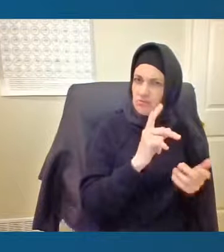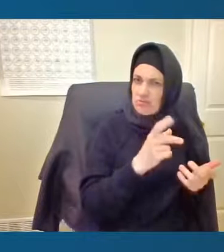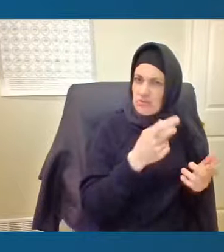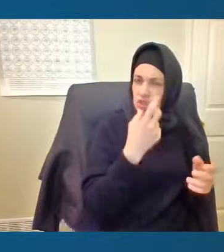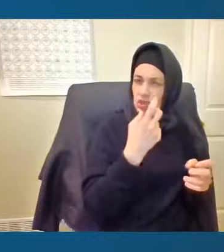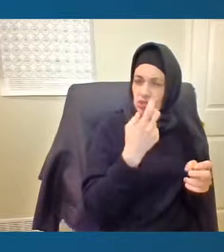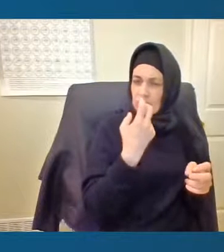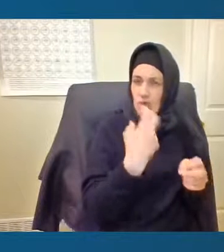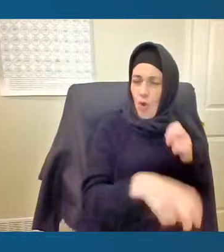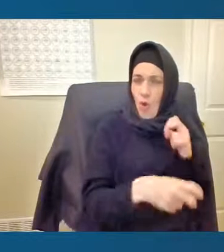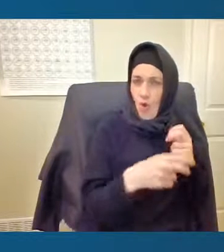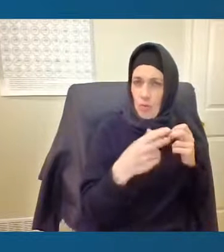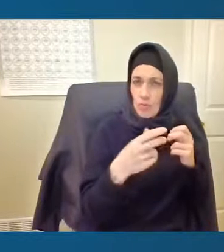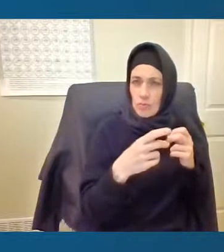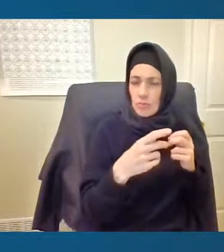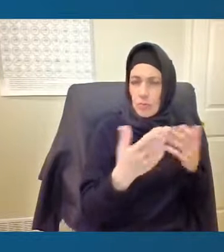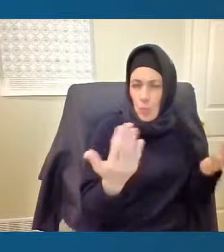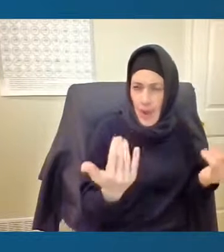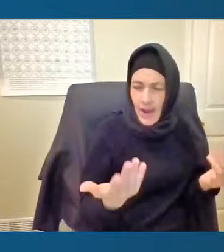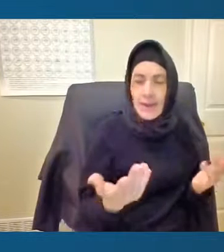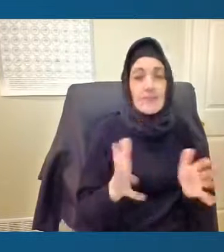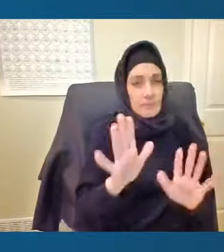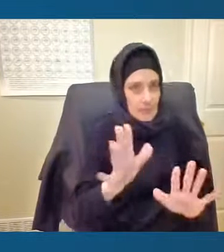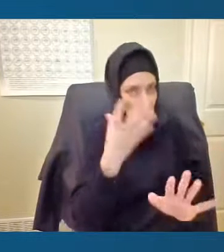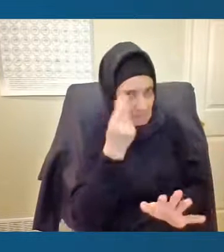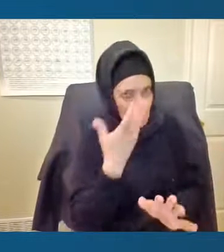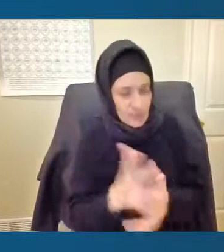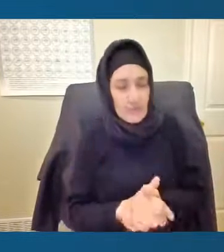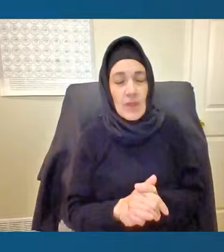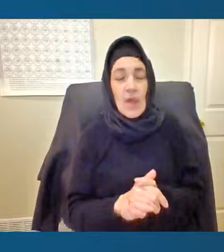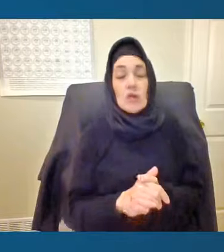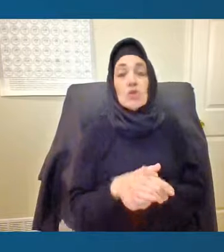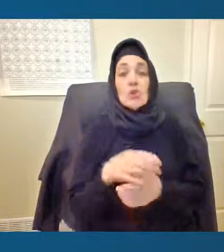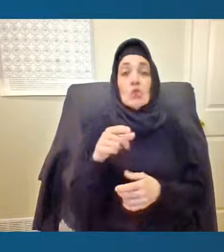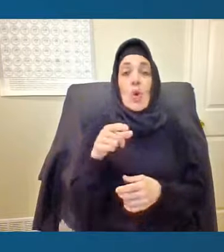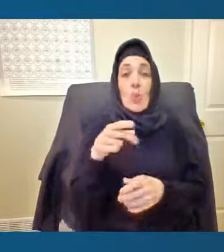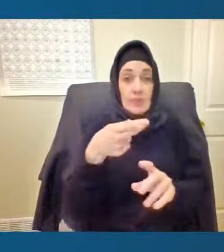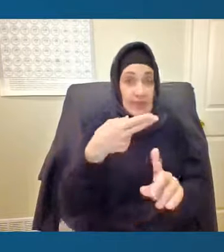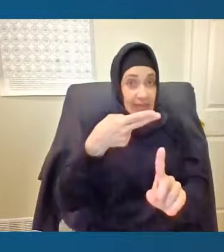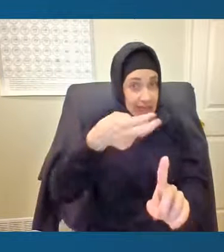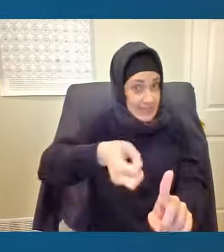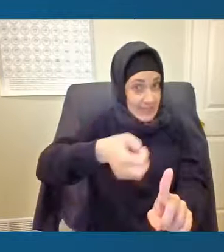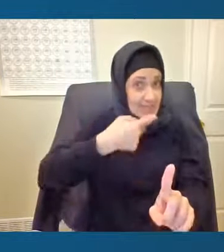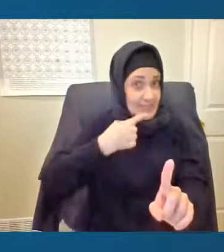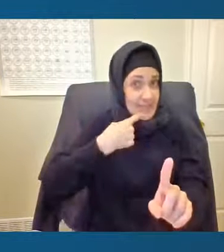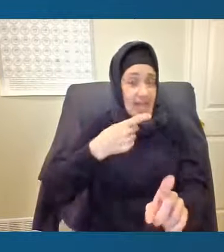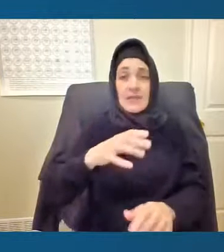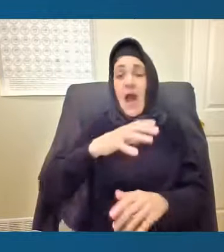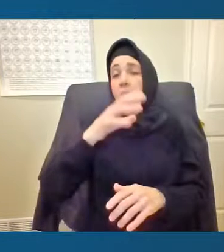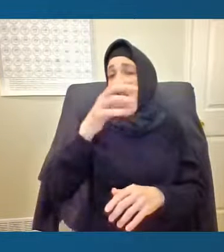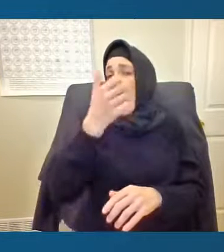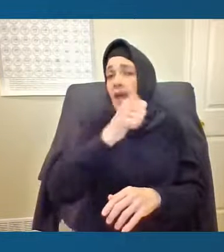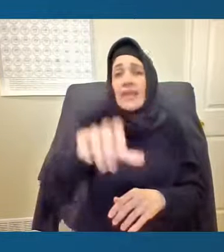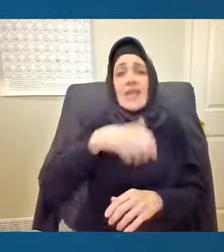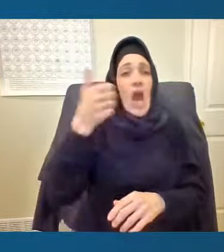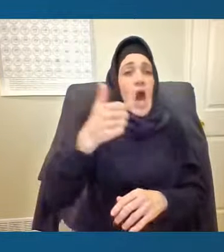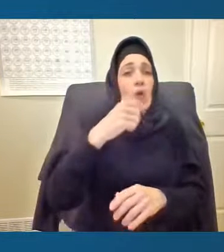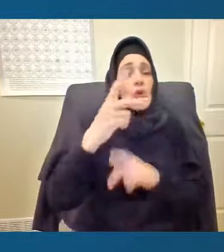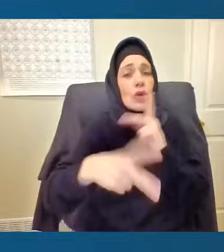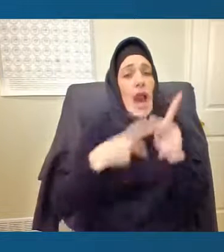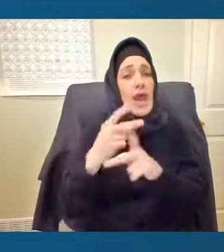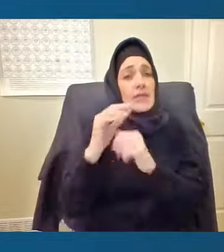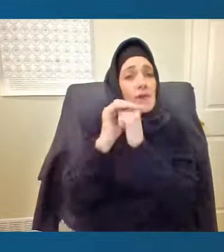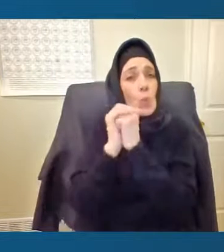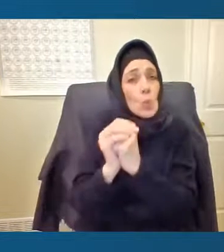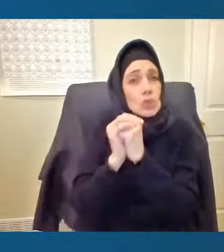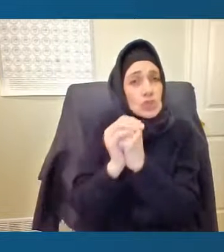beautiful. He says, all of the other forms of worship that we do are for the purpose of putting